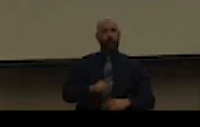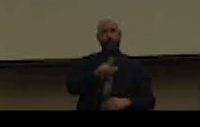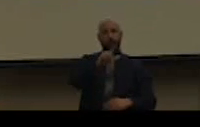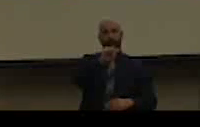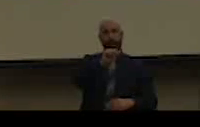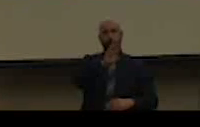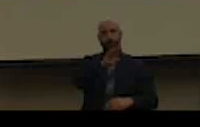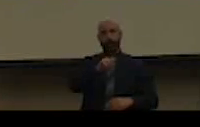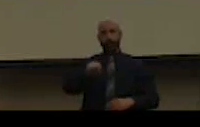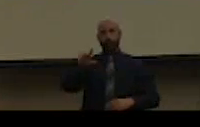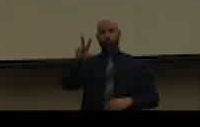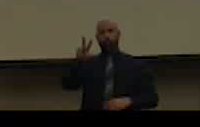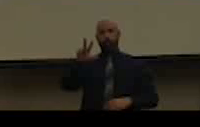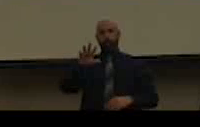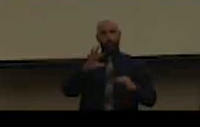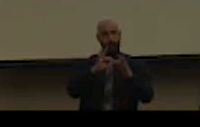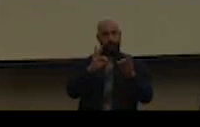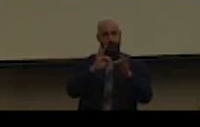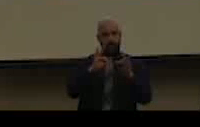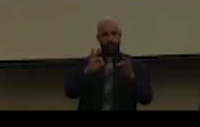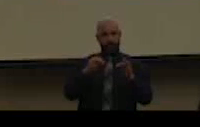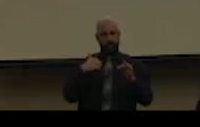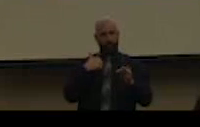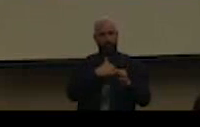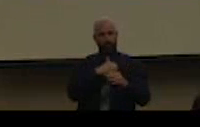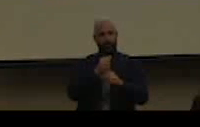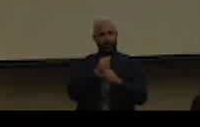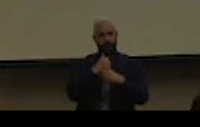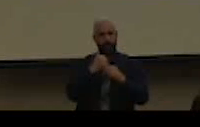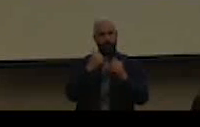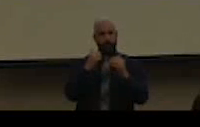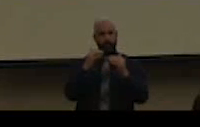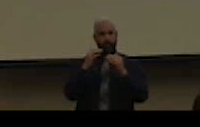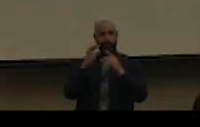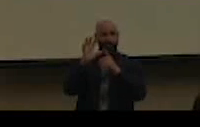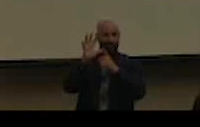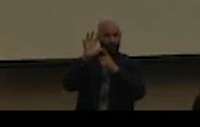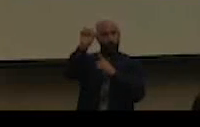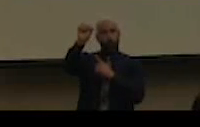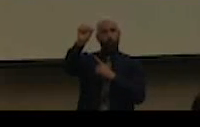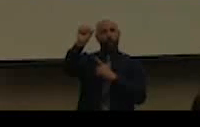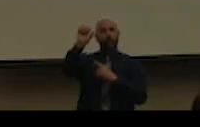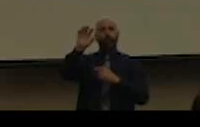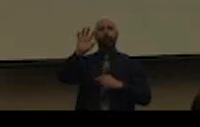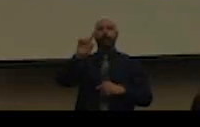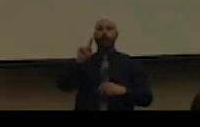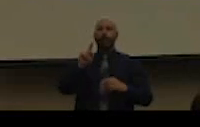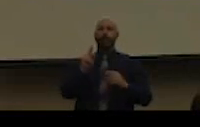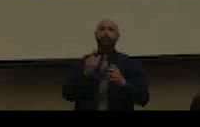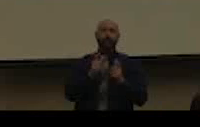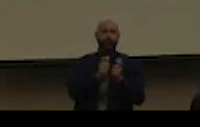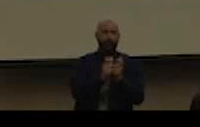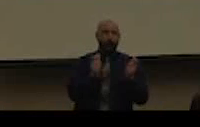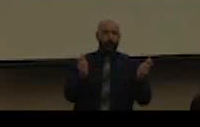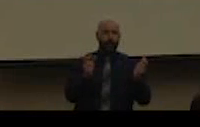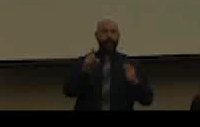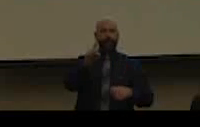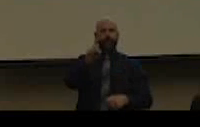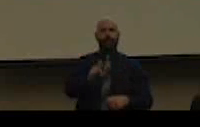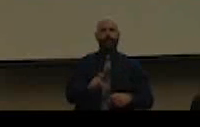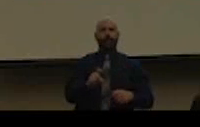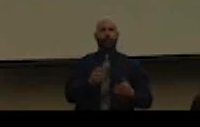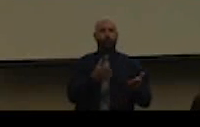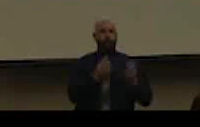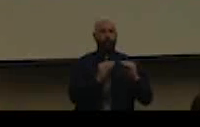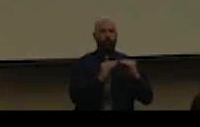are, you know, we have made huge strides, but there is a huge need, and I would emphasize working